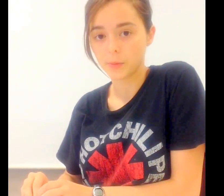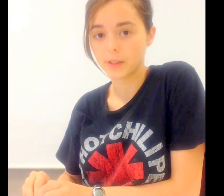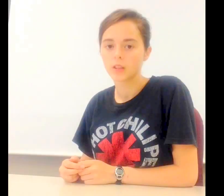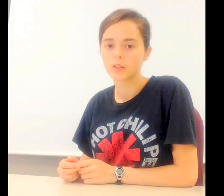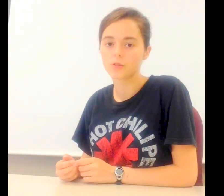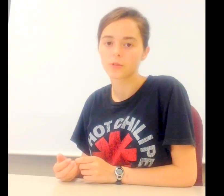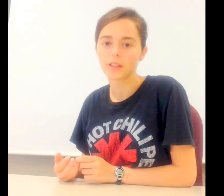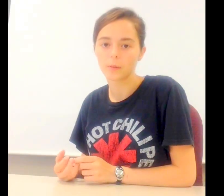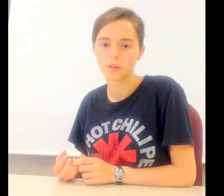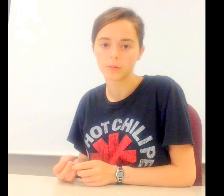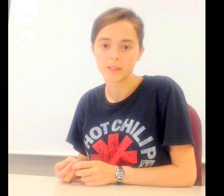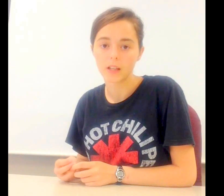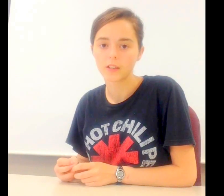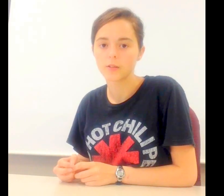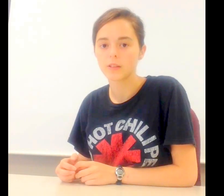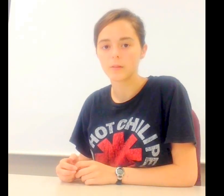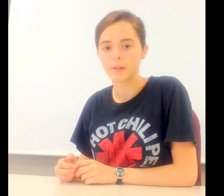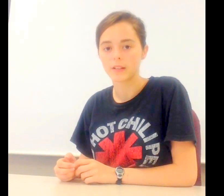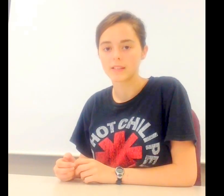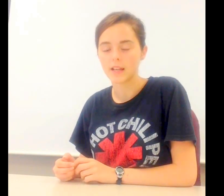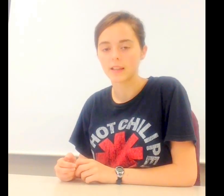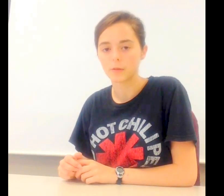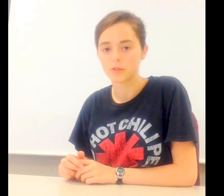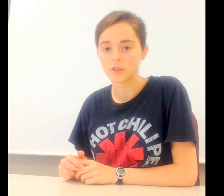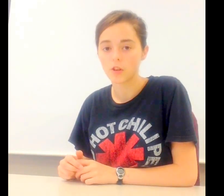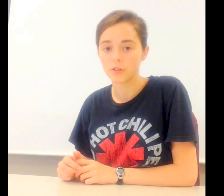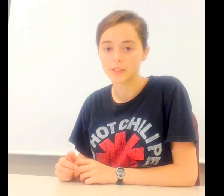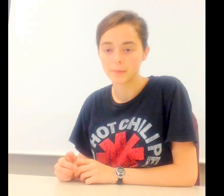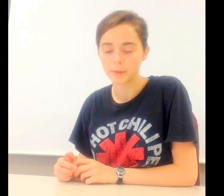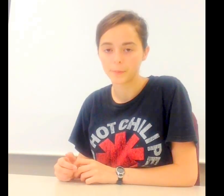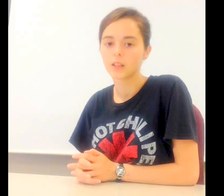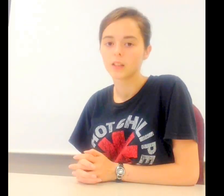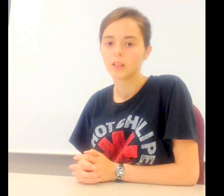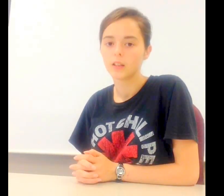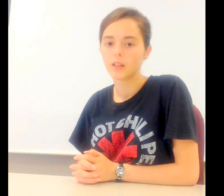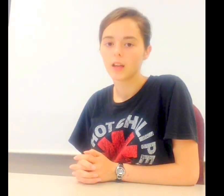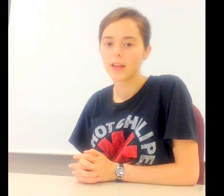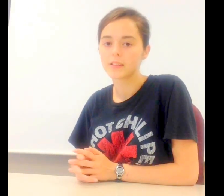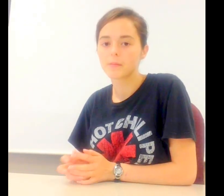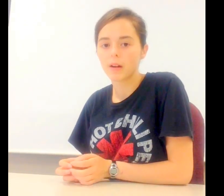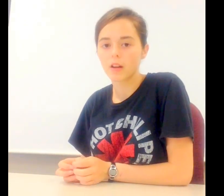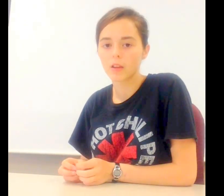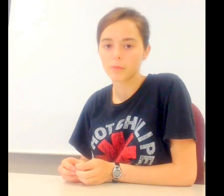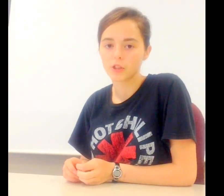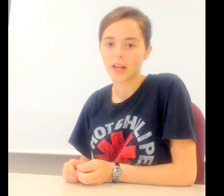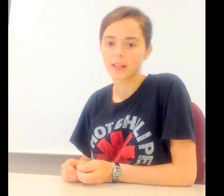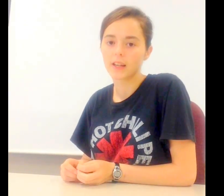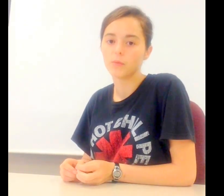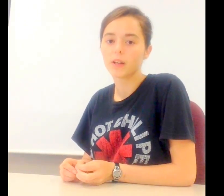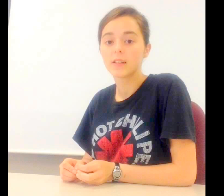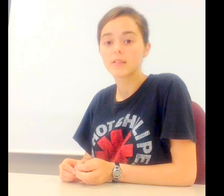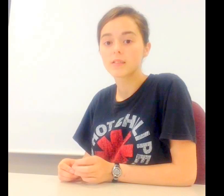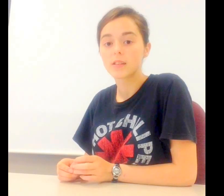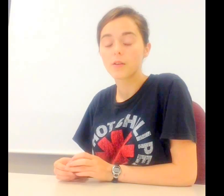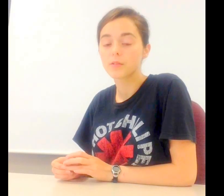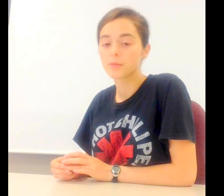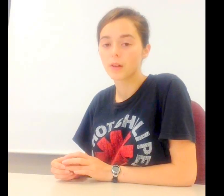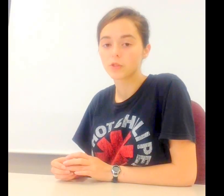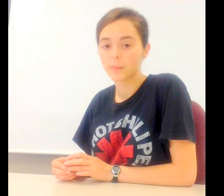well. The story that I'm going to be telling you in American Sign Language is called Timber. And it's about a lumberjack, and what he does is he goes around chopping